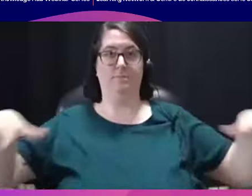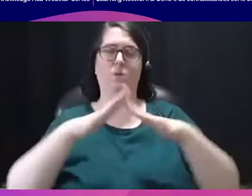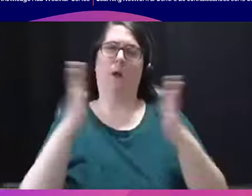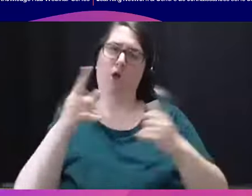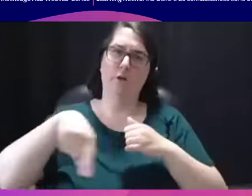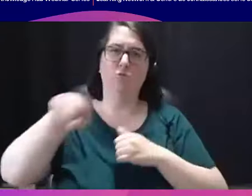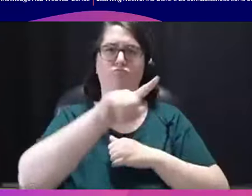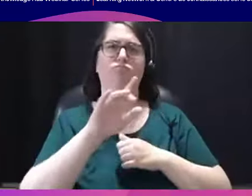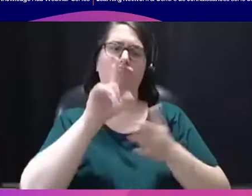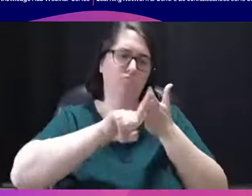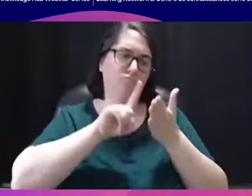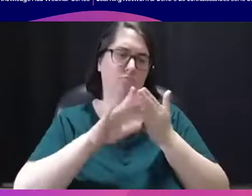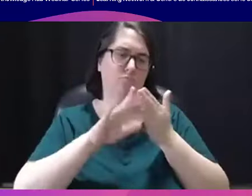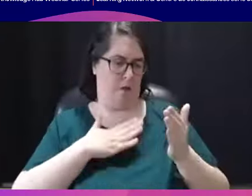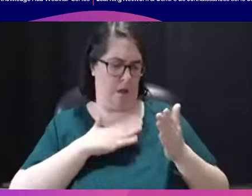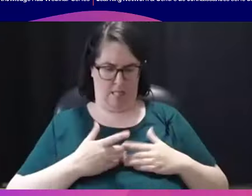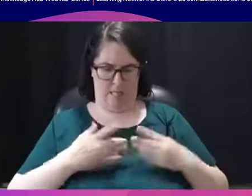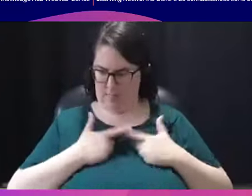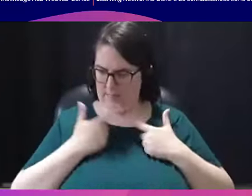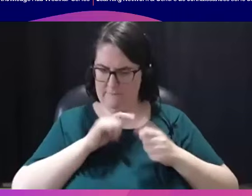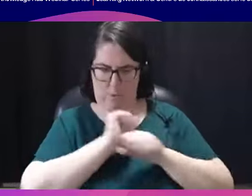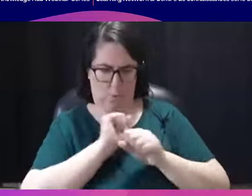lands that they are on at native-land.ca.